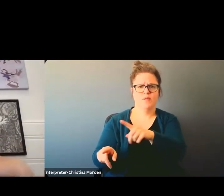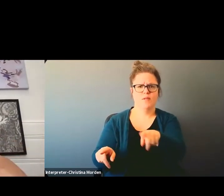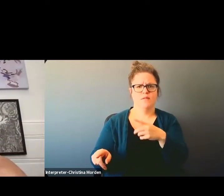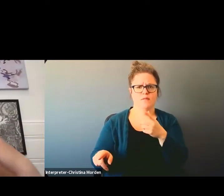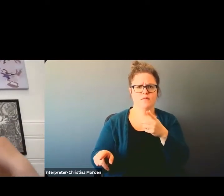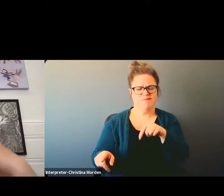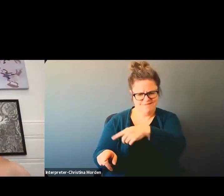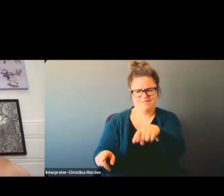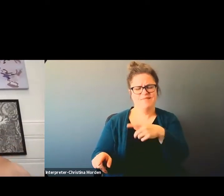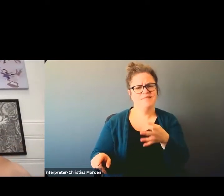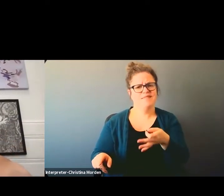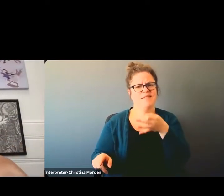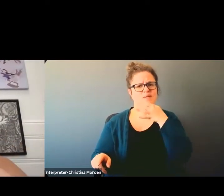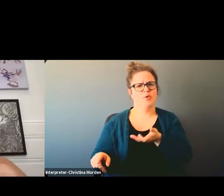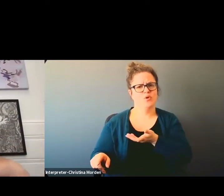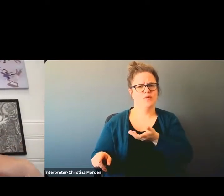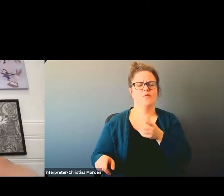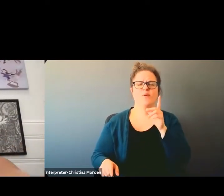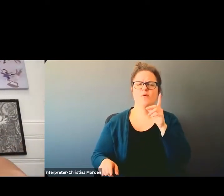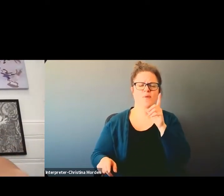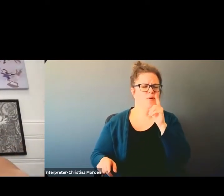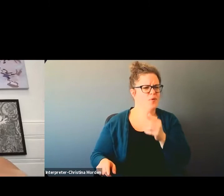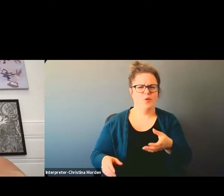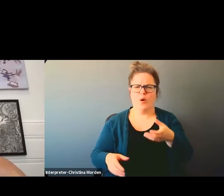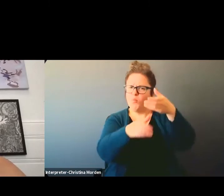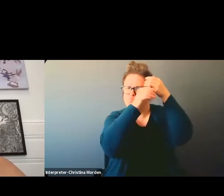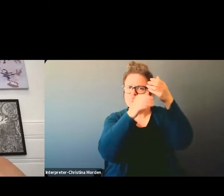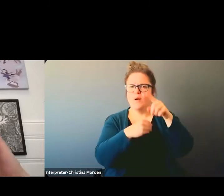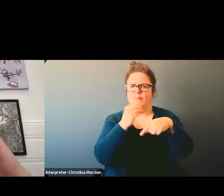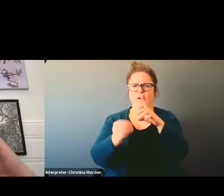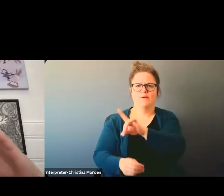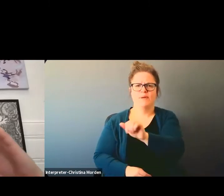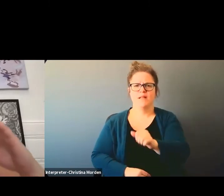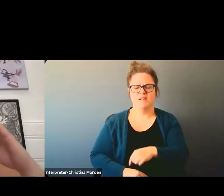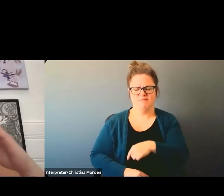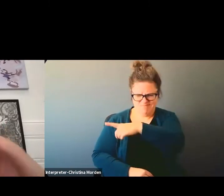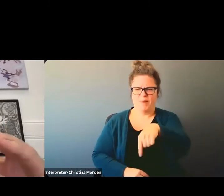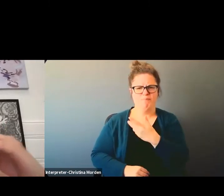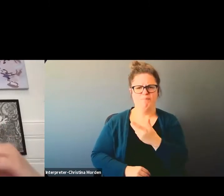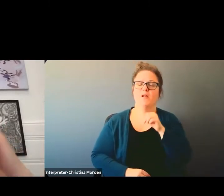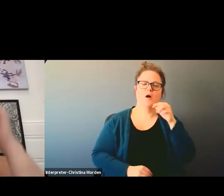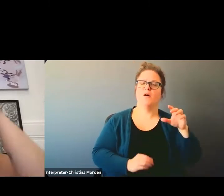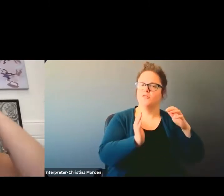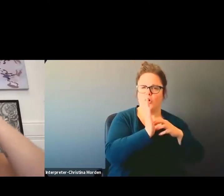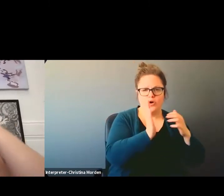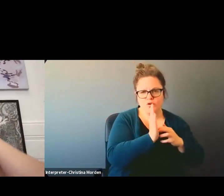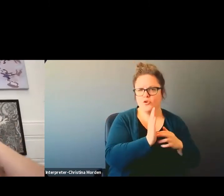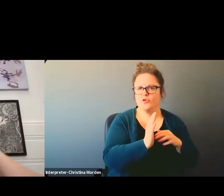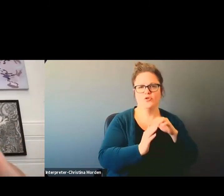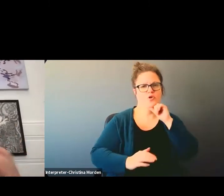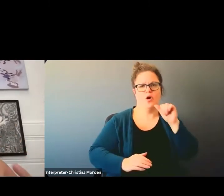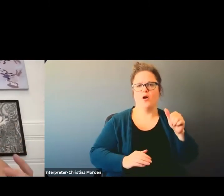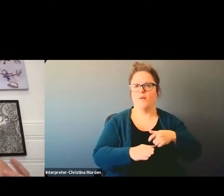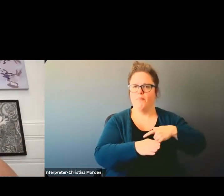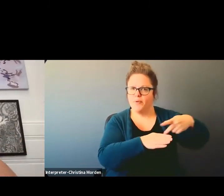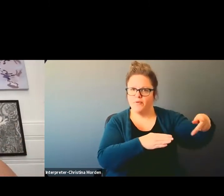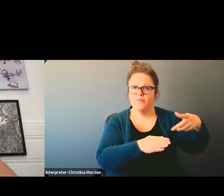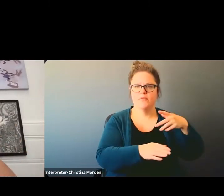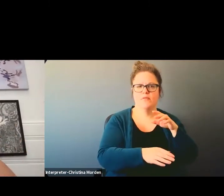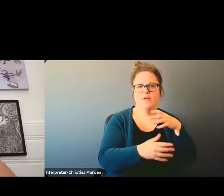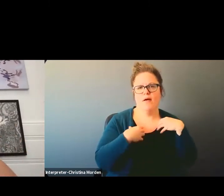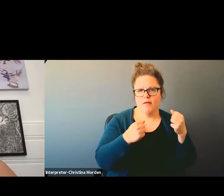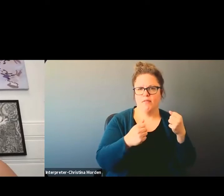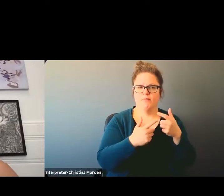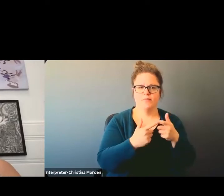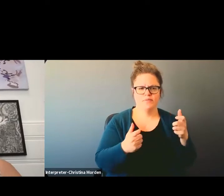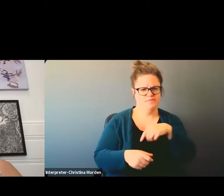in disability, it's not the doctors or the health professionals, but those who have lived experiences, those who live with their conditions every day. They're the